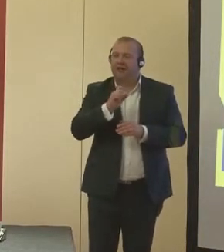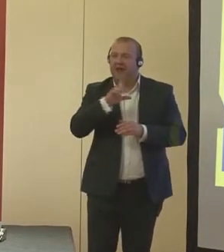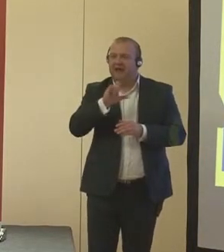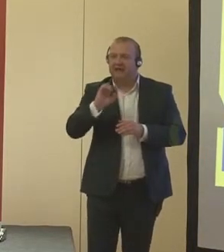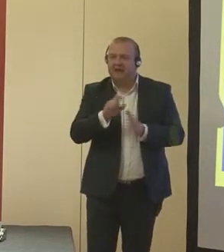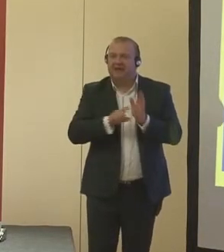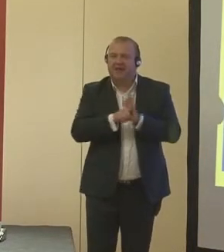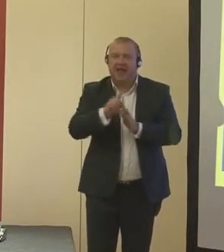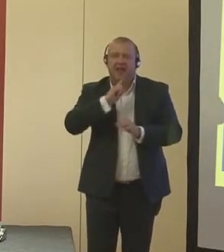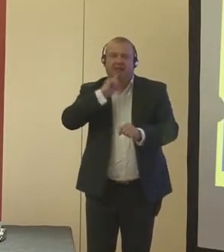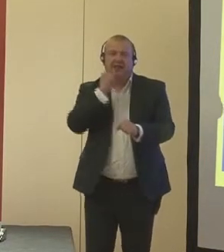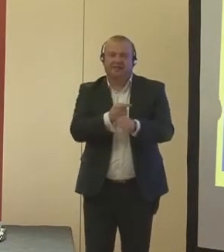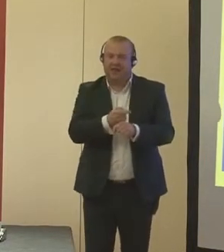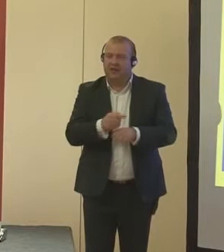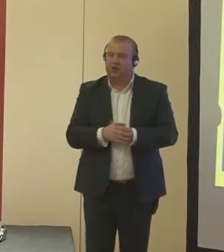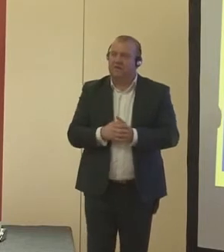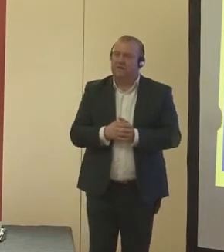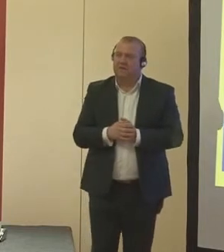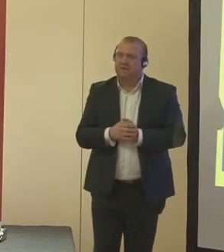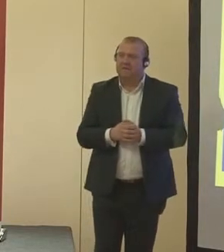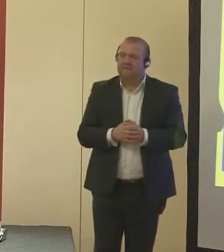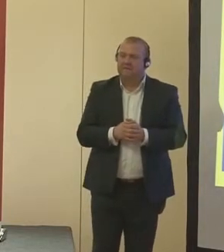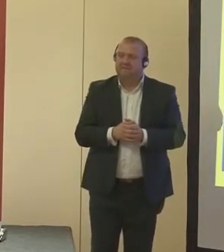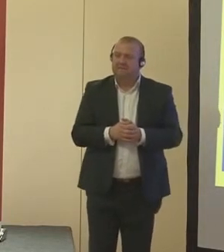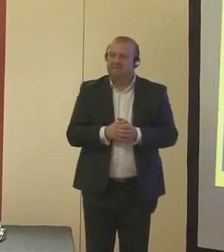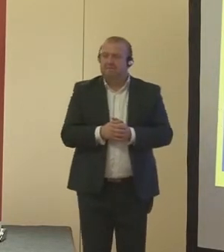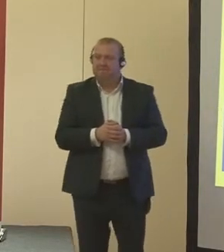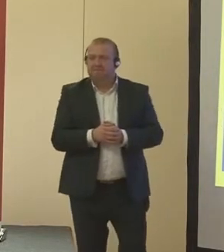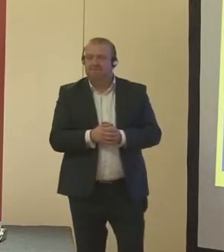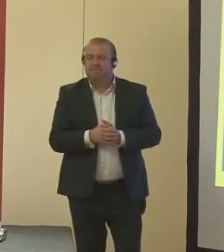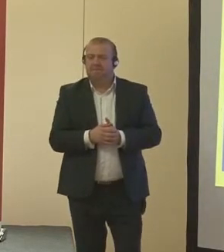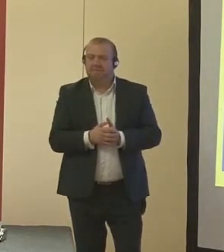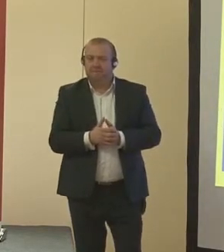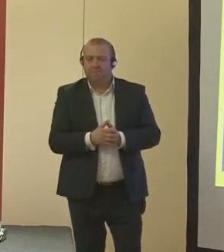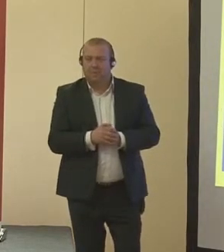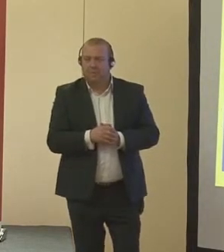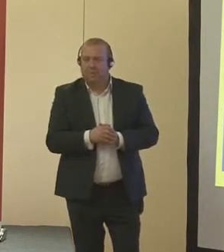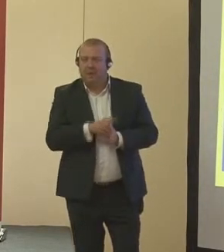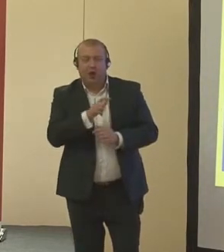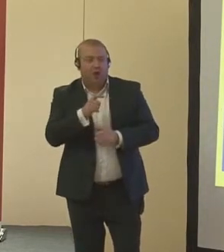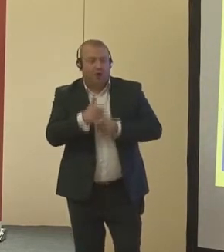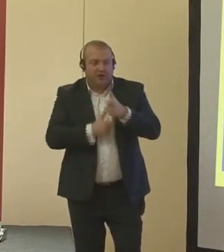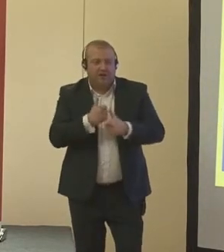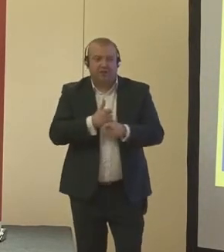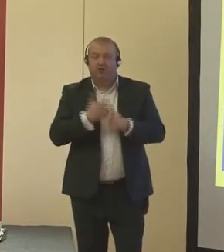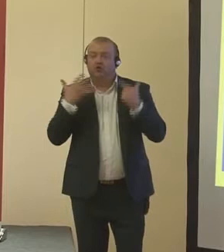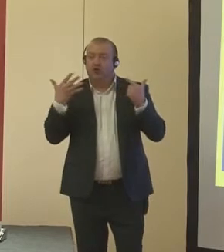We've, in this project, considered for each of these recommendations, there's 7, which I'll just introduce